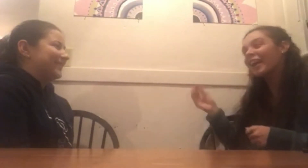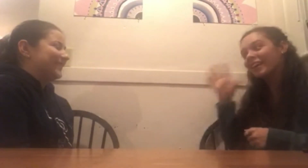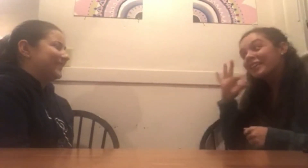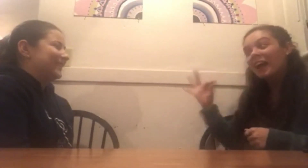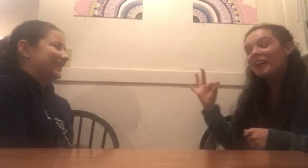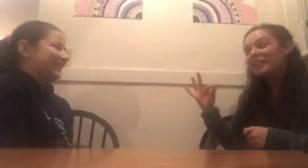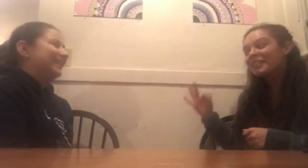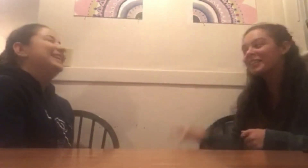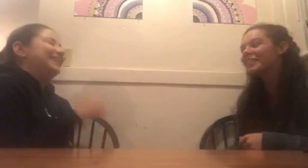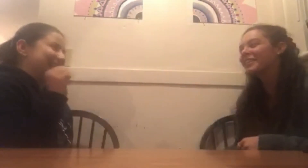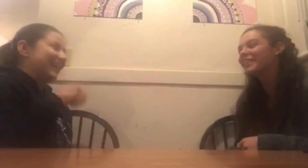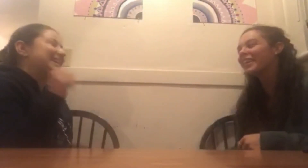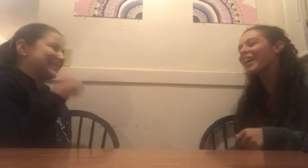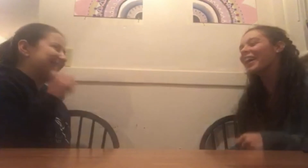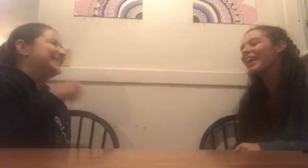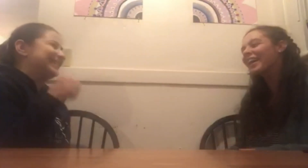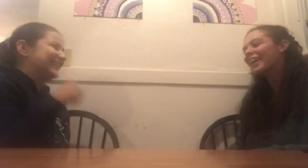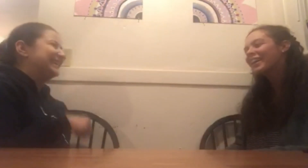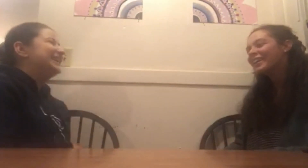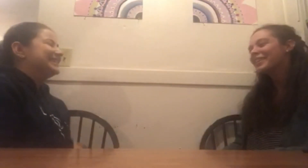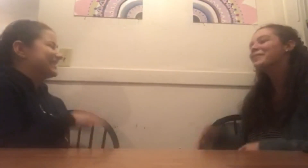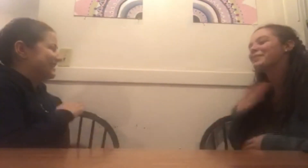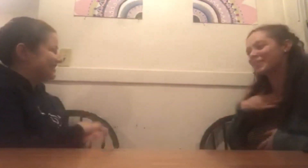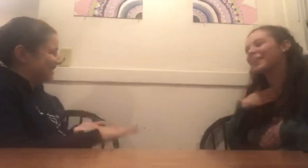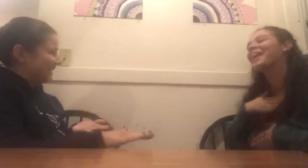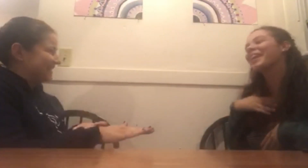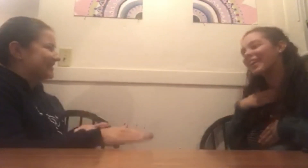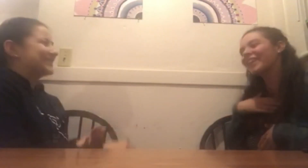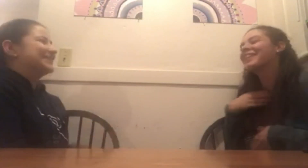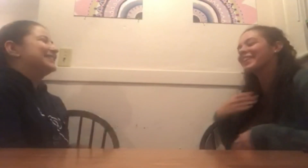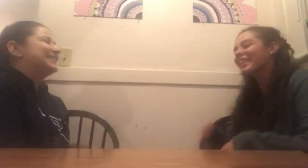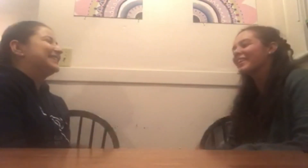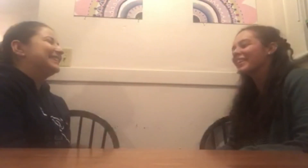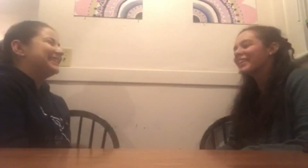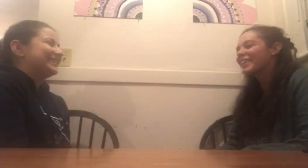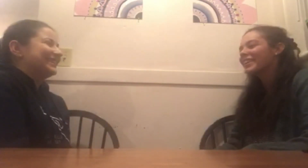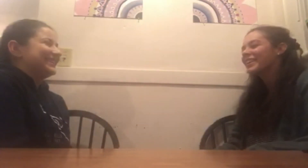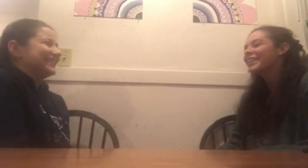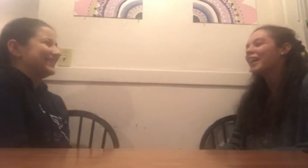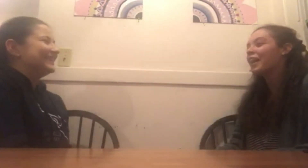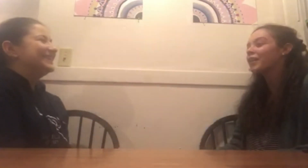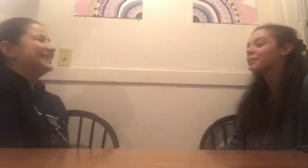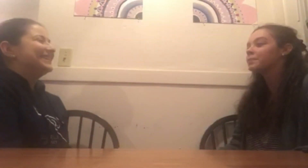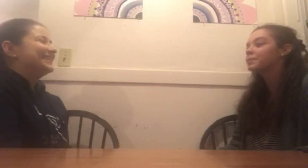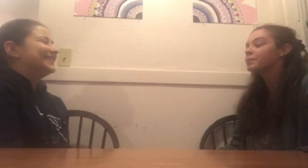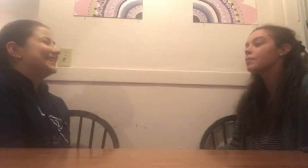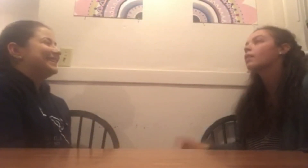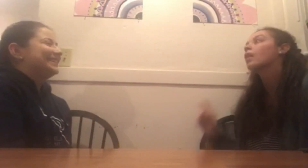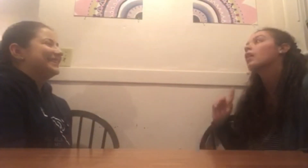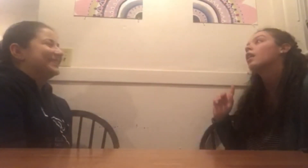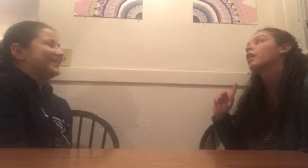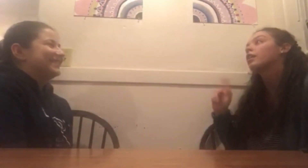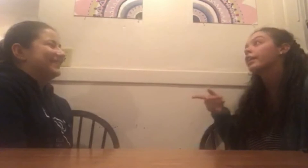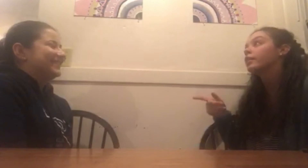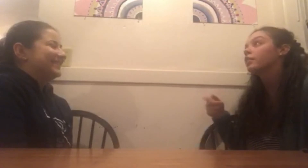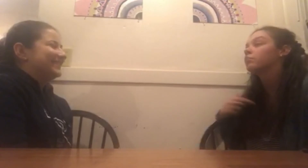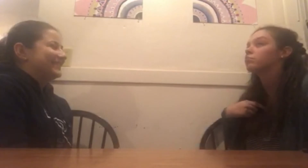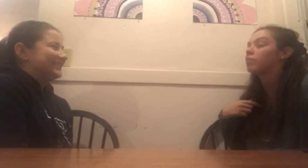and cat? Yes. Sounds nice. Fun. Later I